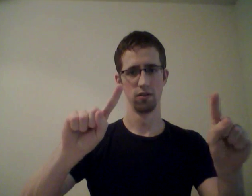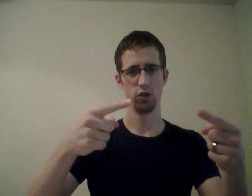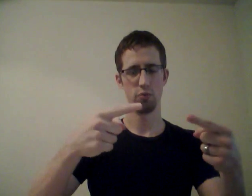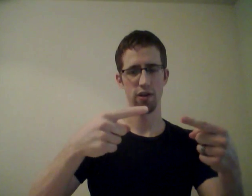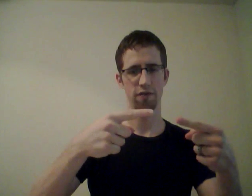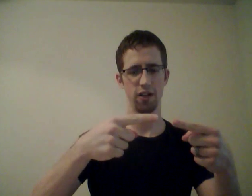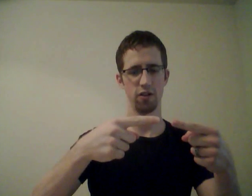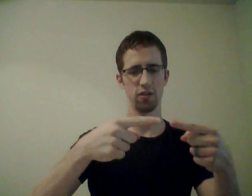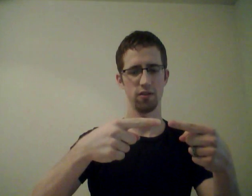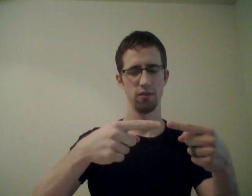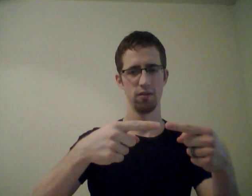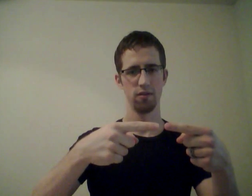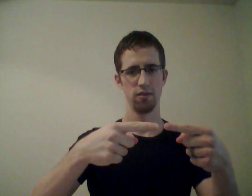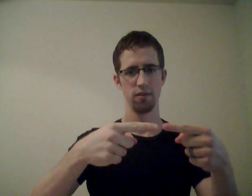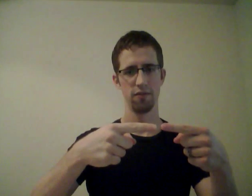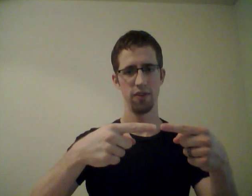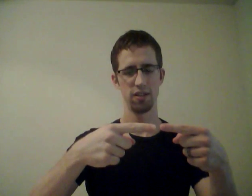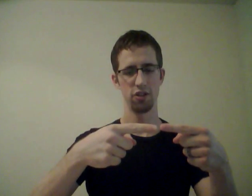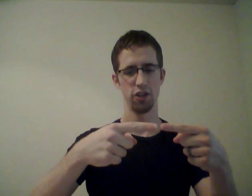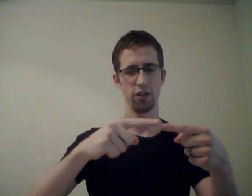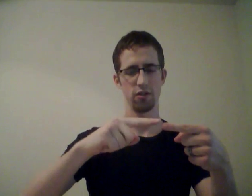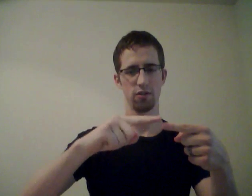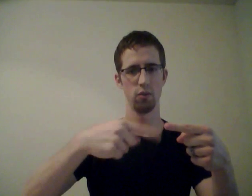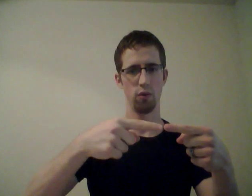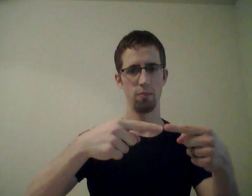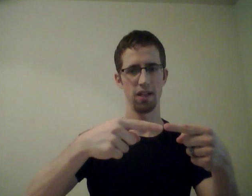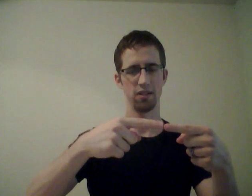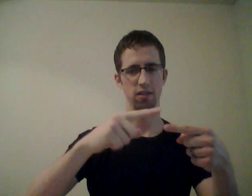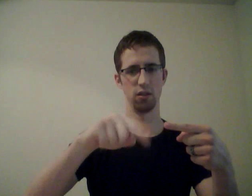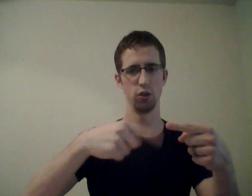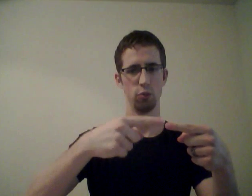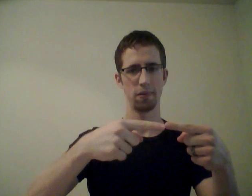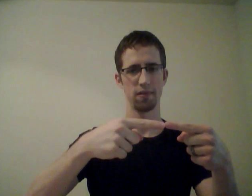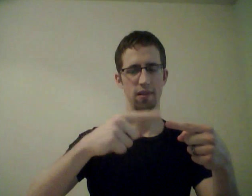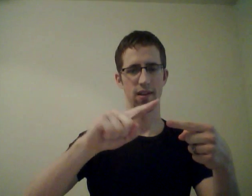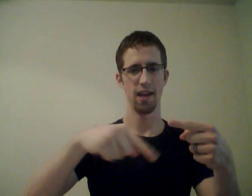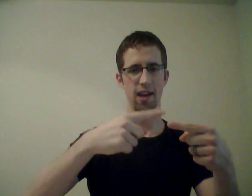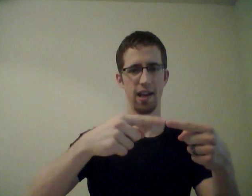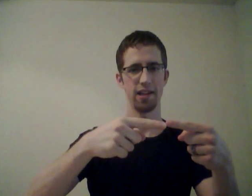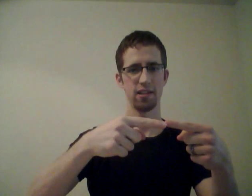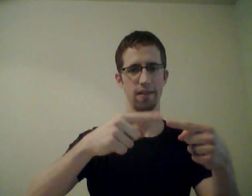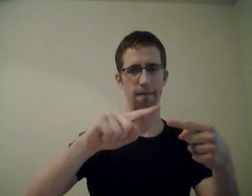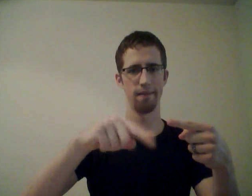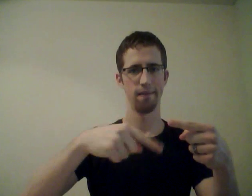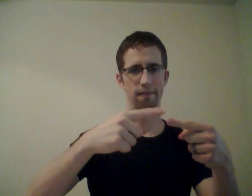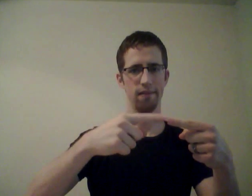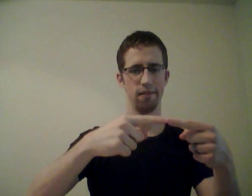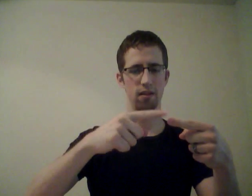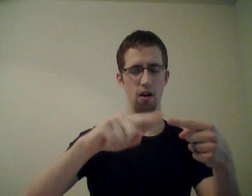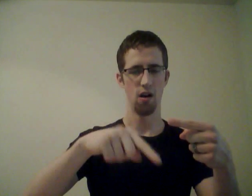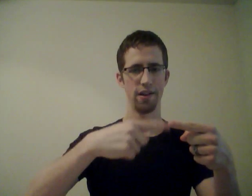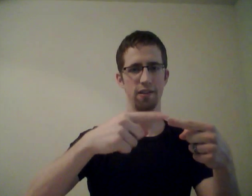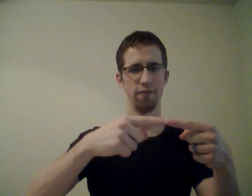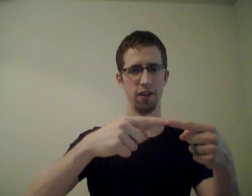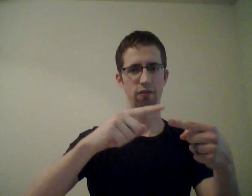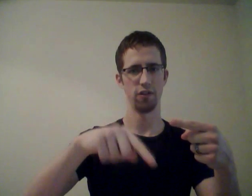2 pointer fingers facing each other. One makes a little loop and ends on the finger of the other